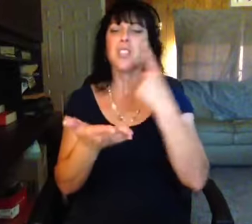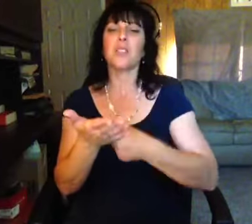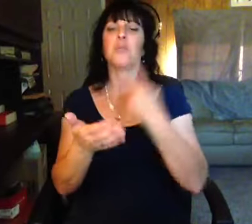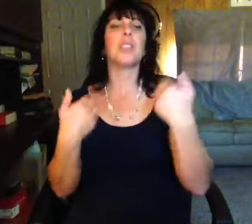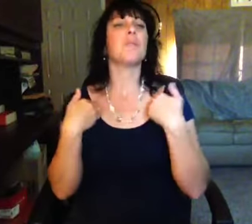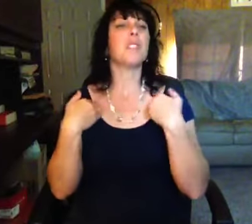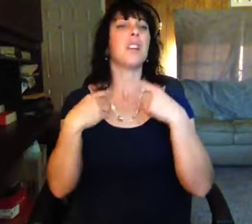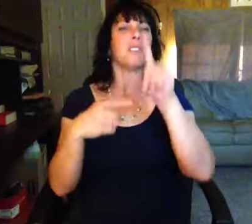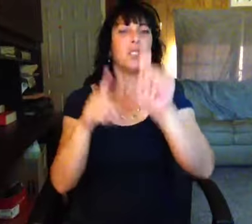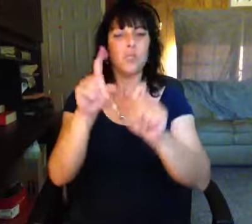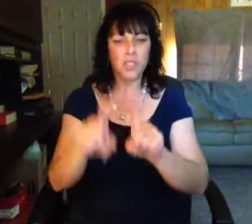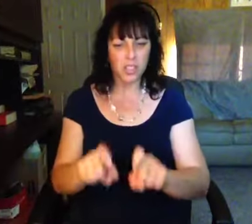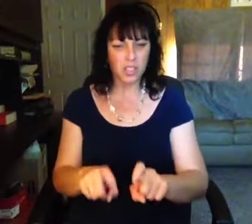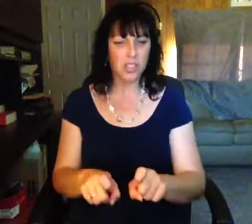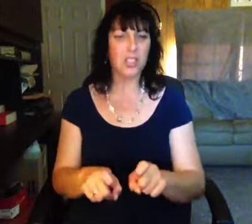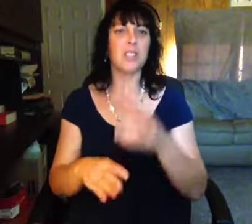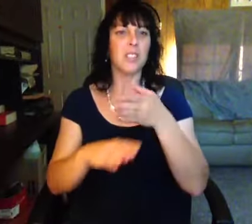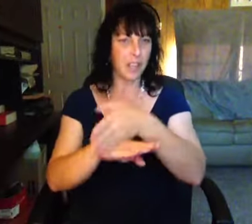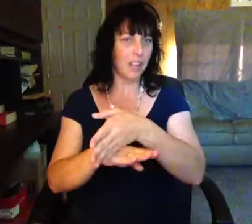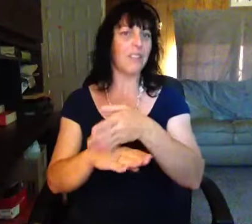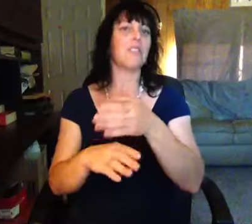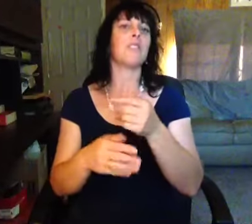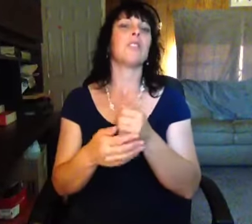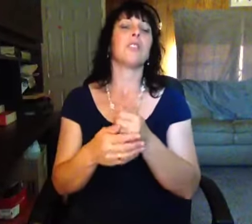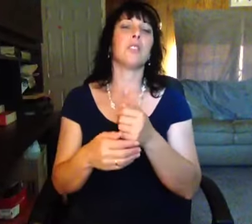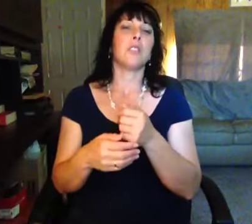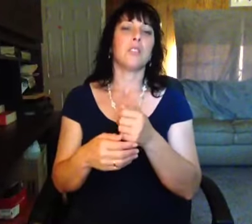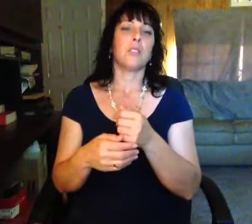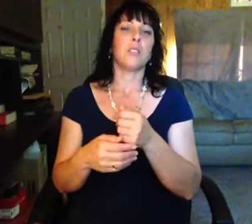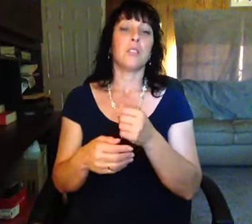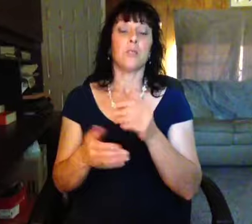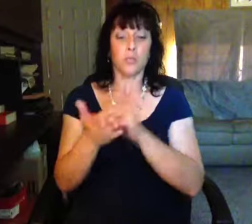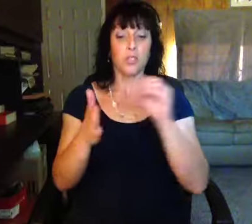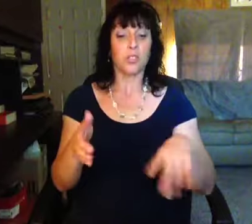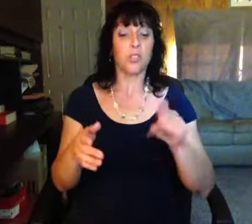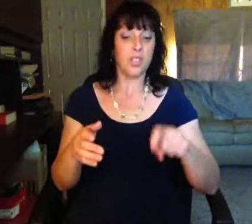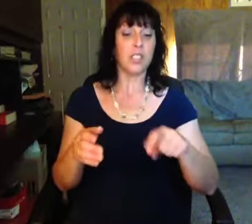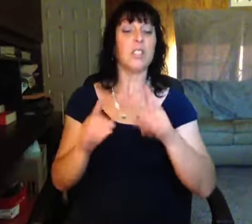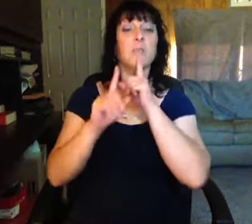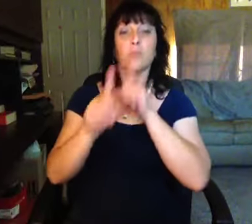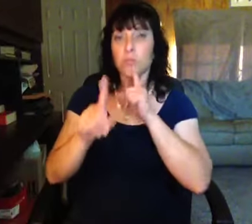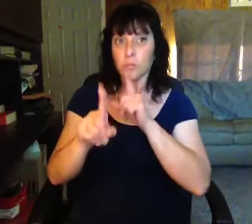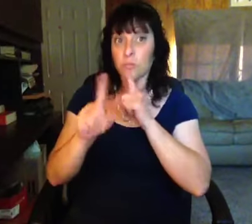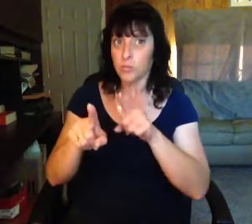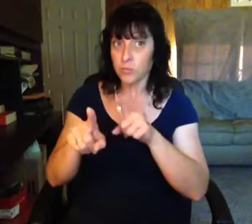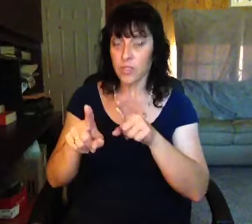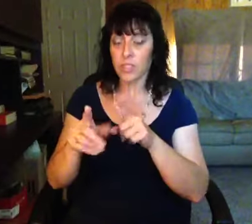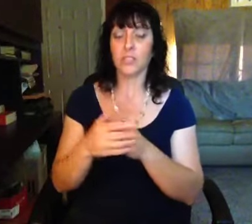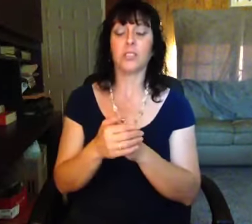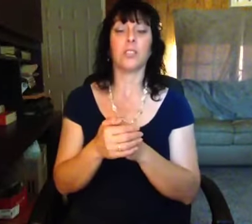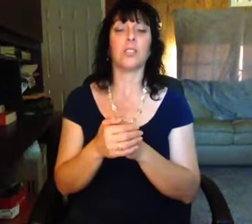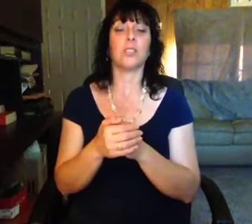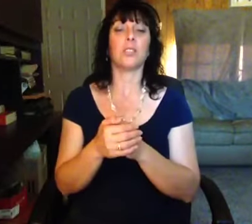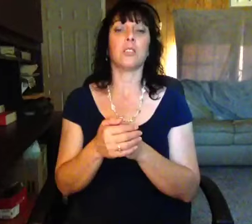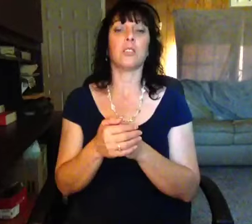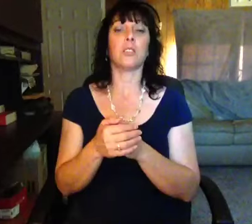And do whatever the recordings ask you to do. I'll probably pose a few questions during the recordings. We're also going to use something called TeacherTube. It's